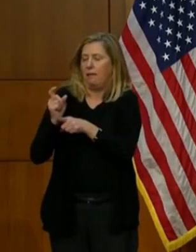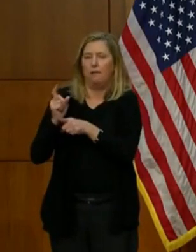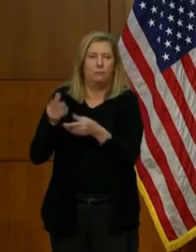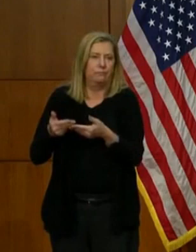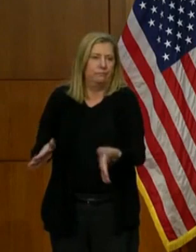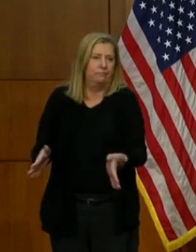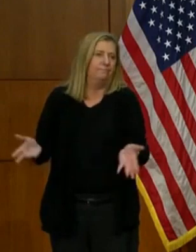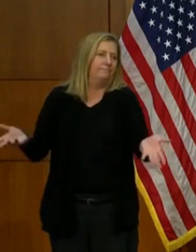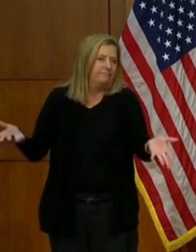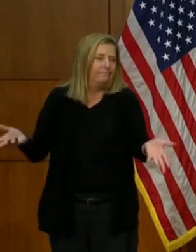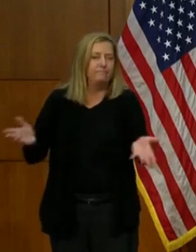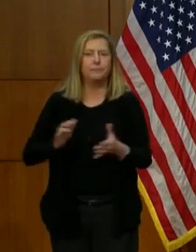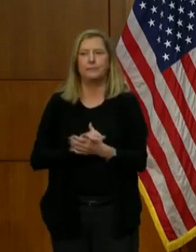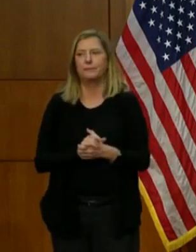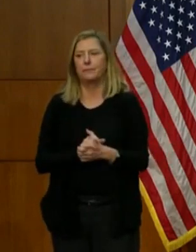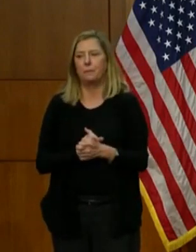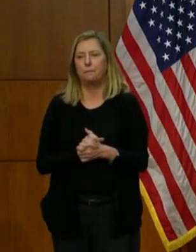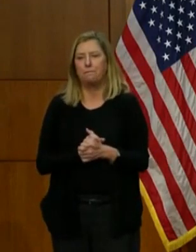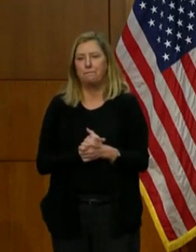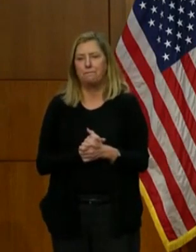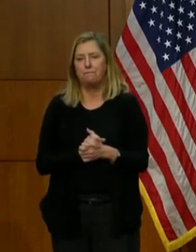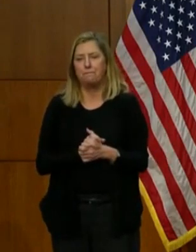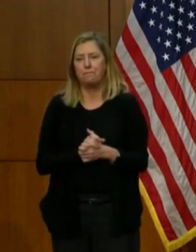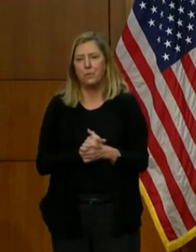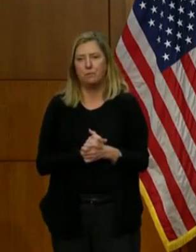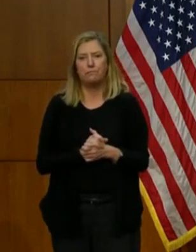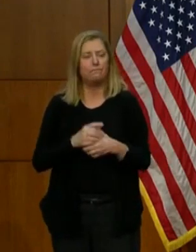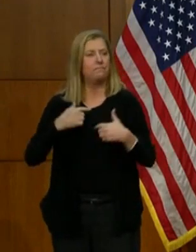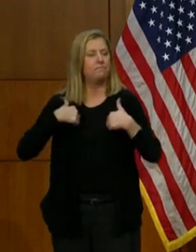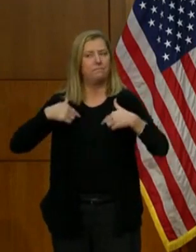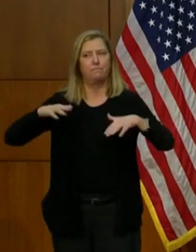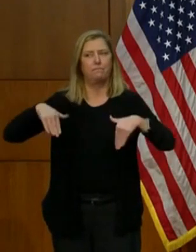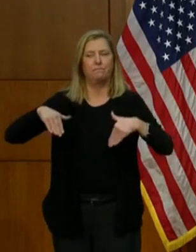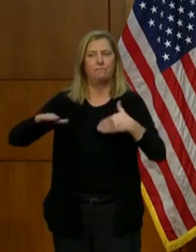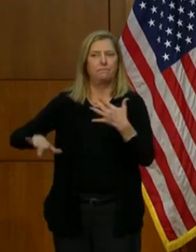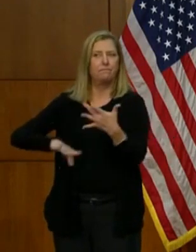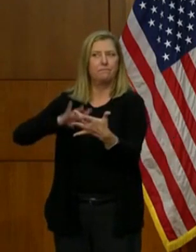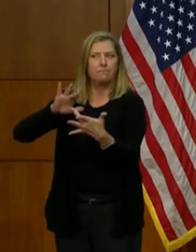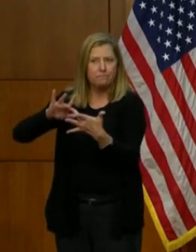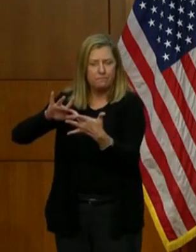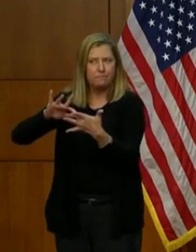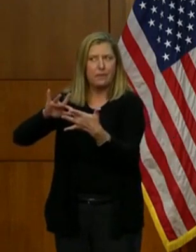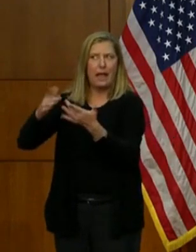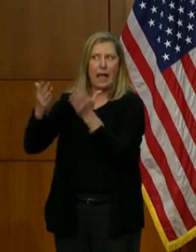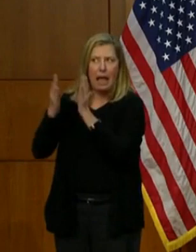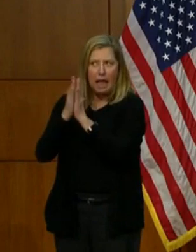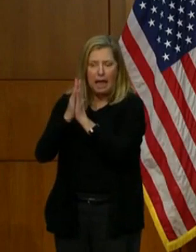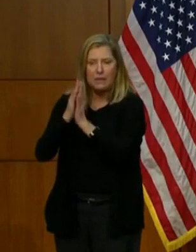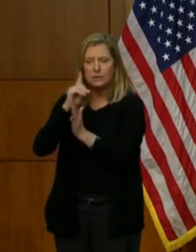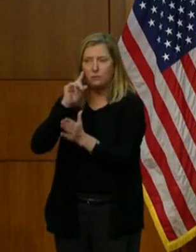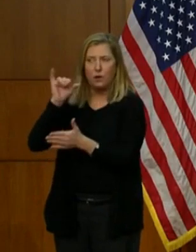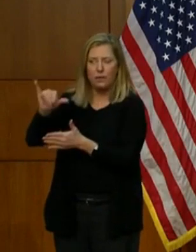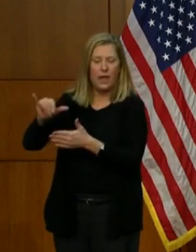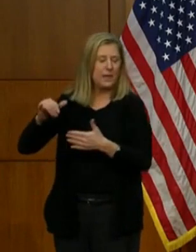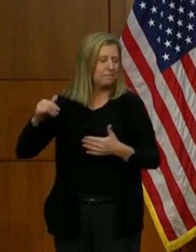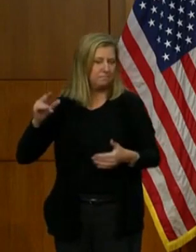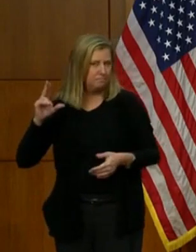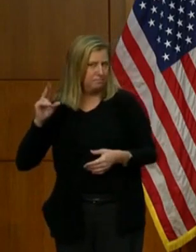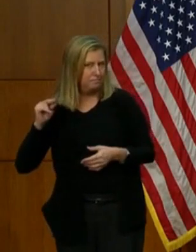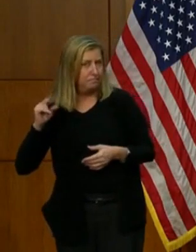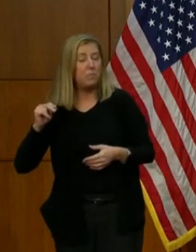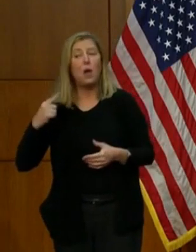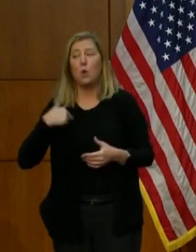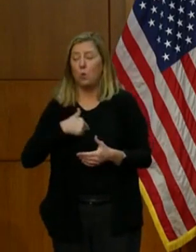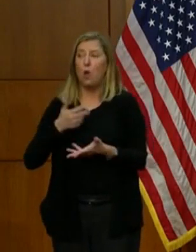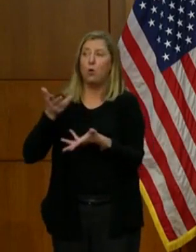house. And, I haven't reached out and specifically asked for that, but we are in